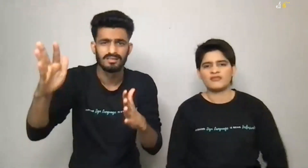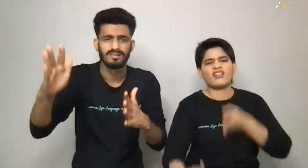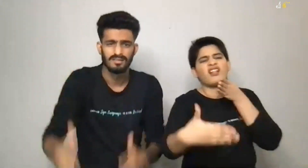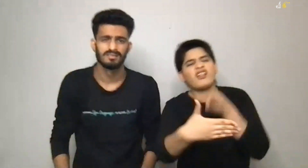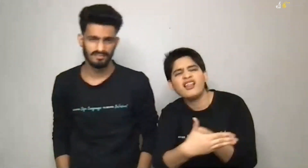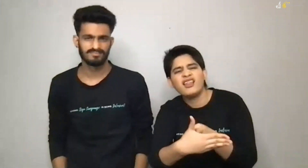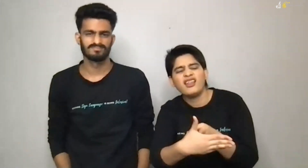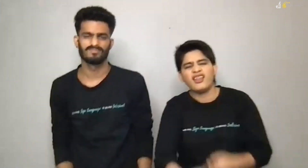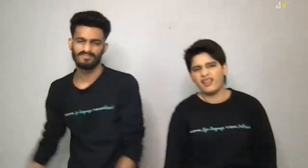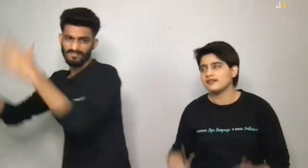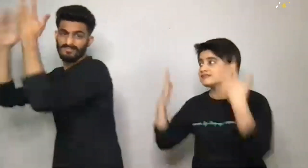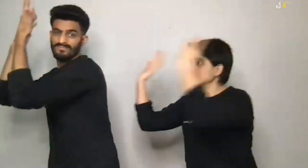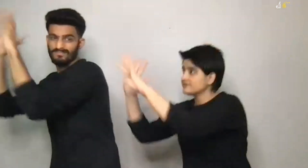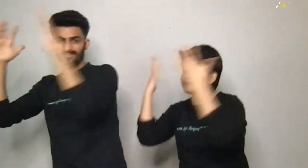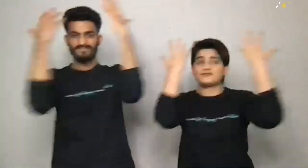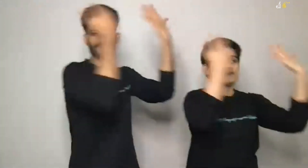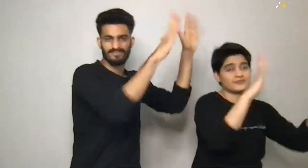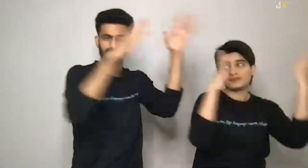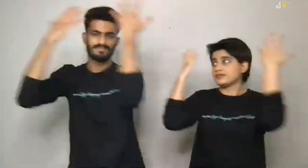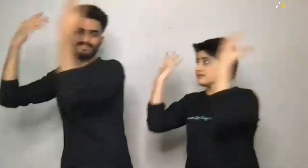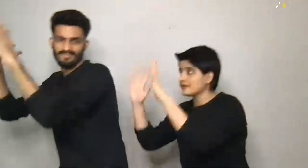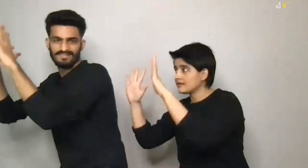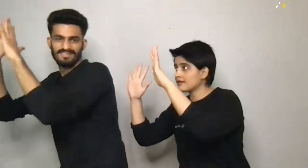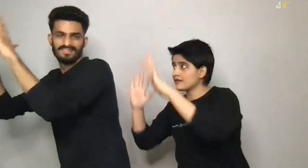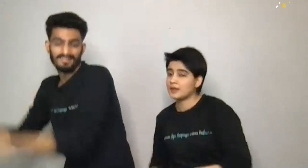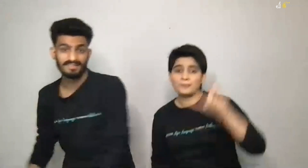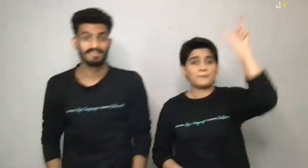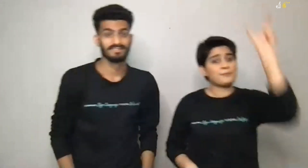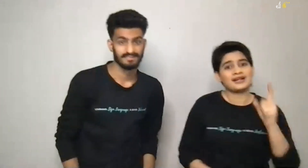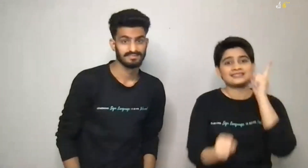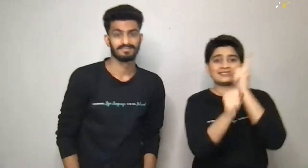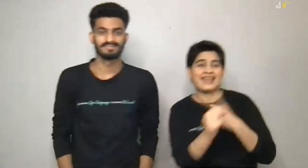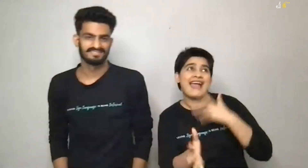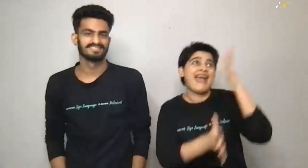Parents don't know sign language. Barrier.